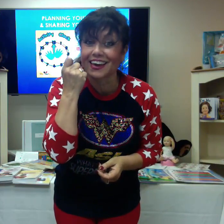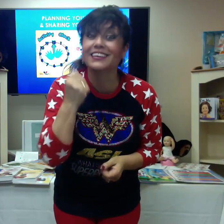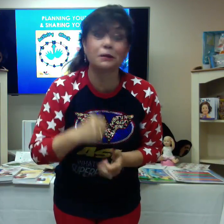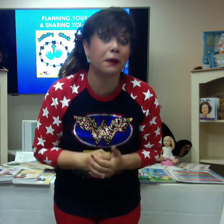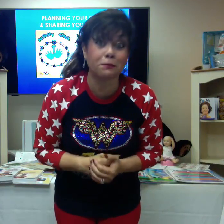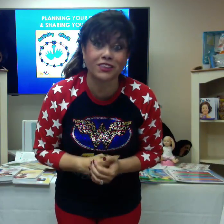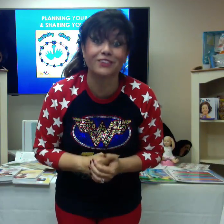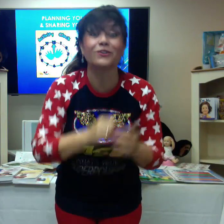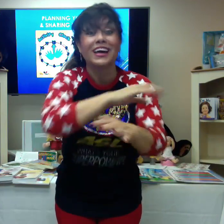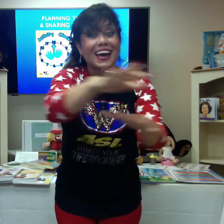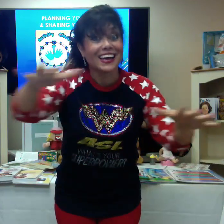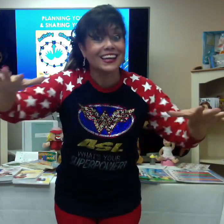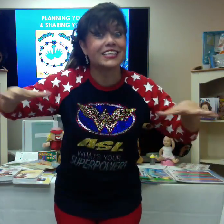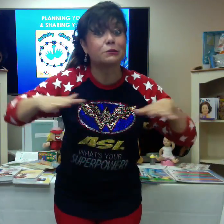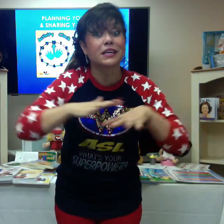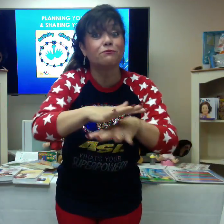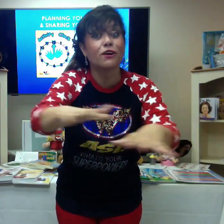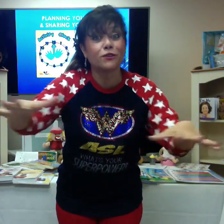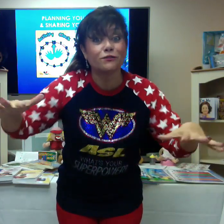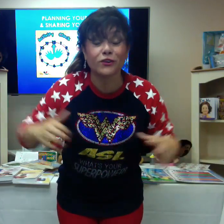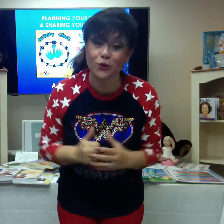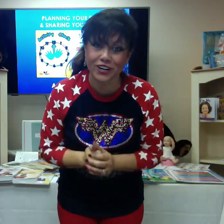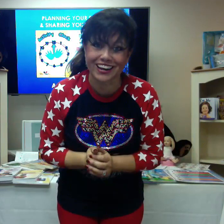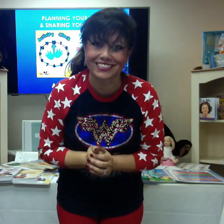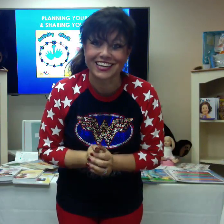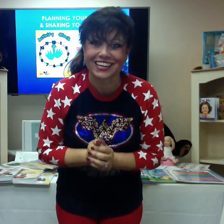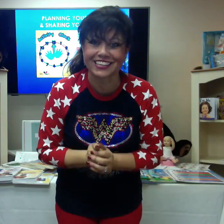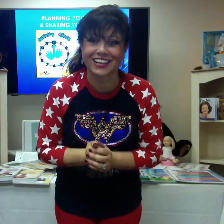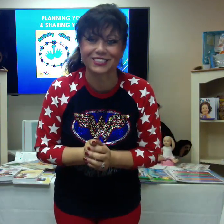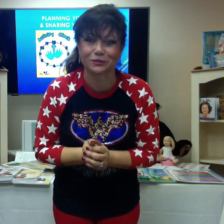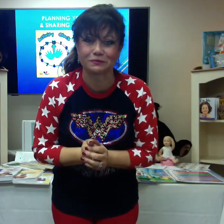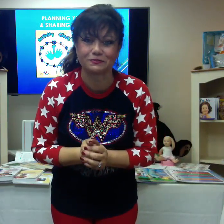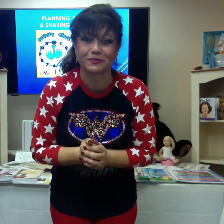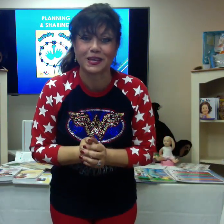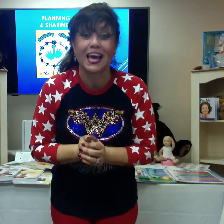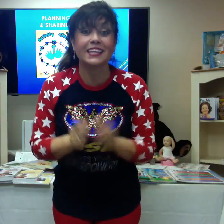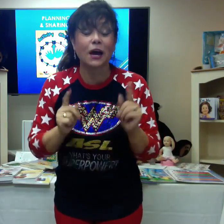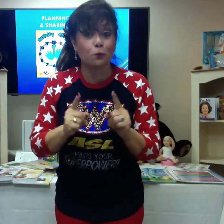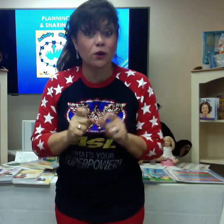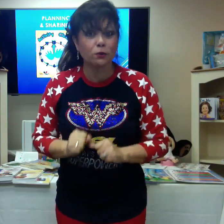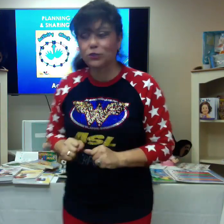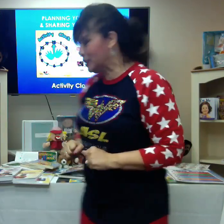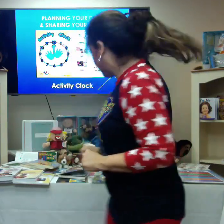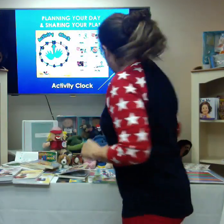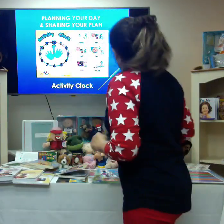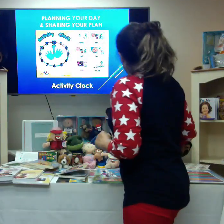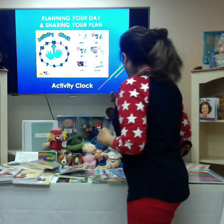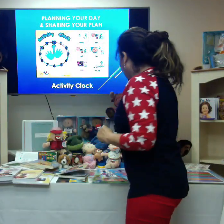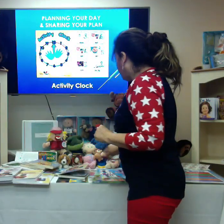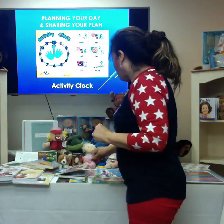and keep up with you, and it keeps them very, very organized in the classroom. Now, what are we doing today? It's from